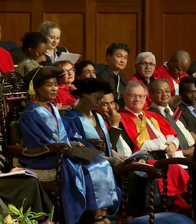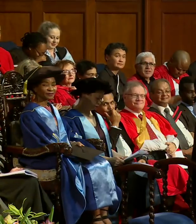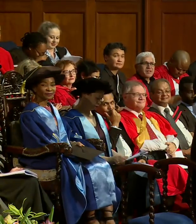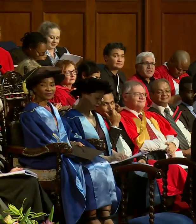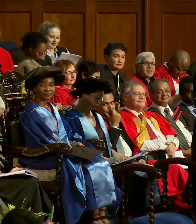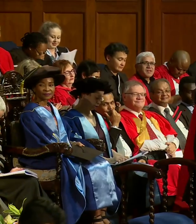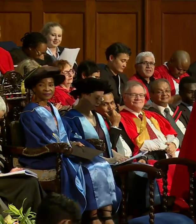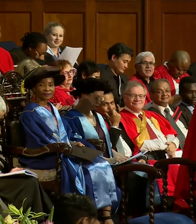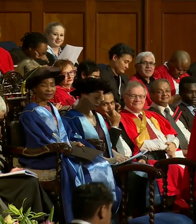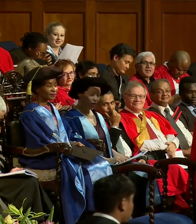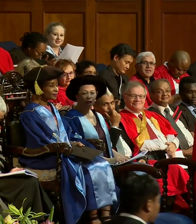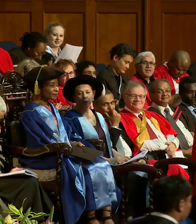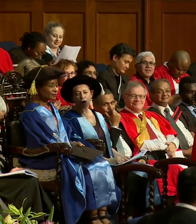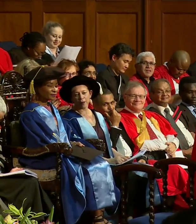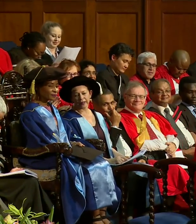Muhammad Yusuf Omar.